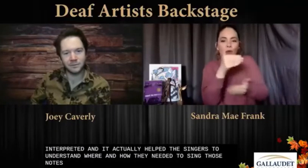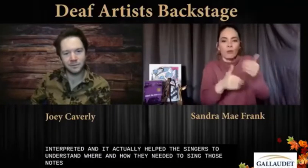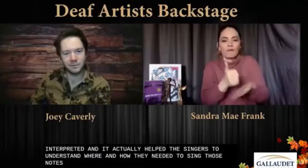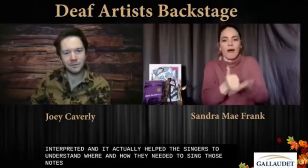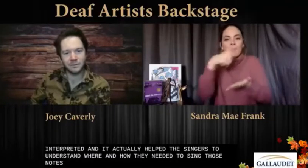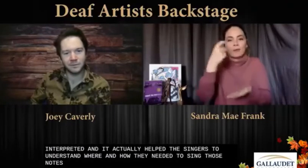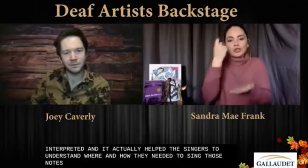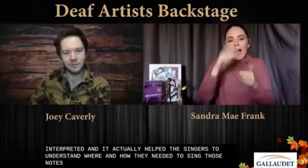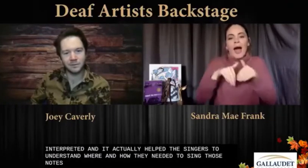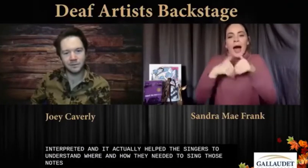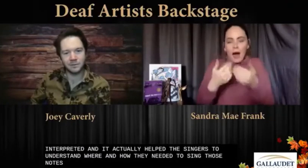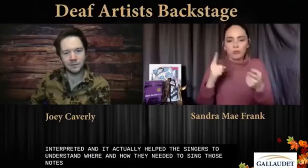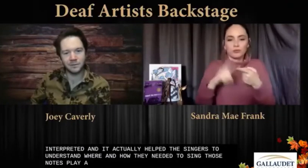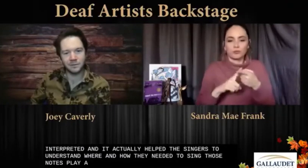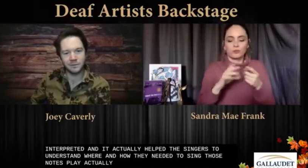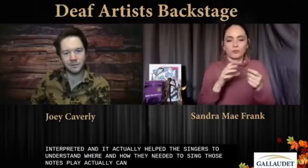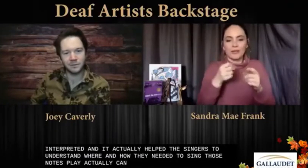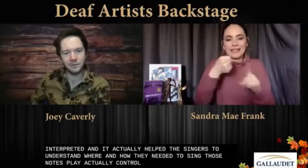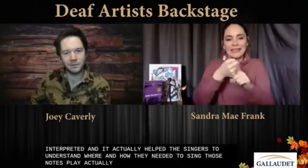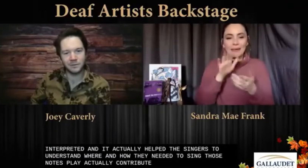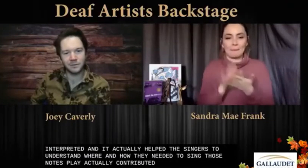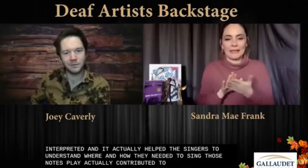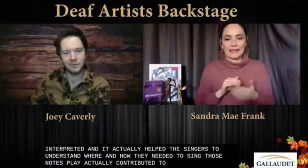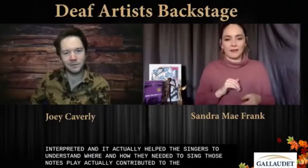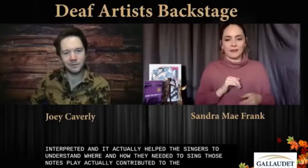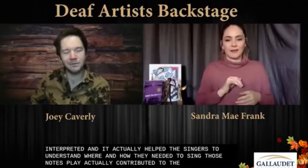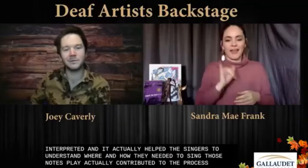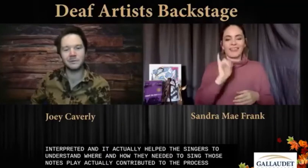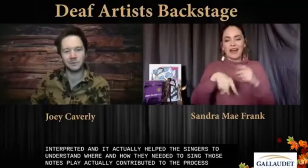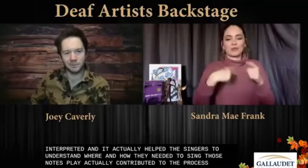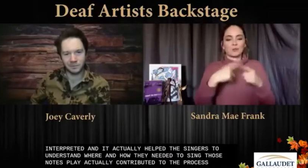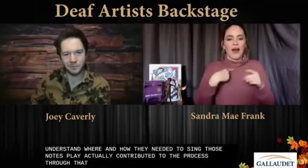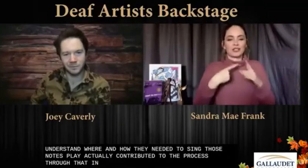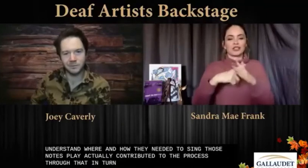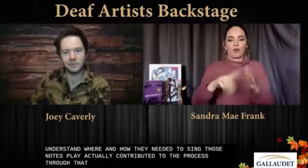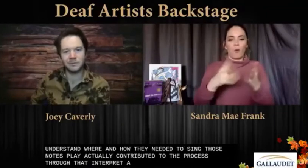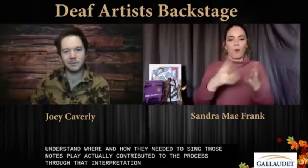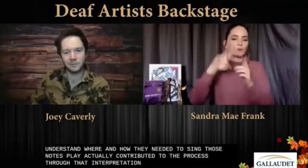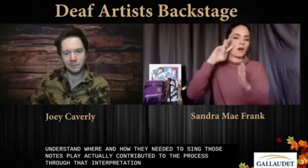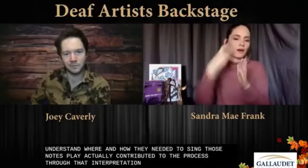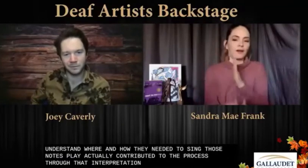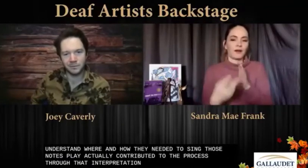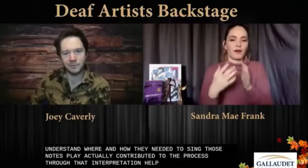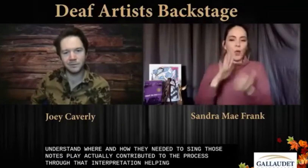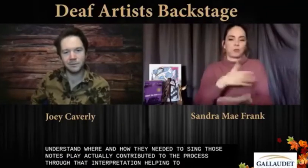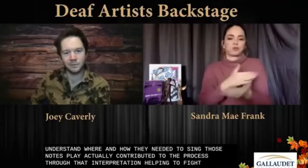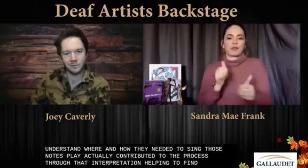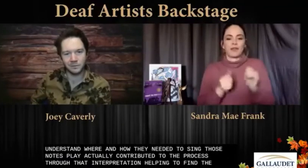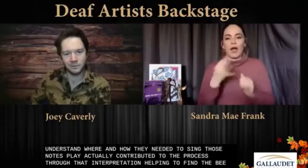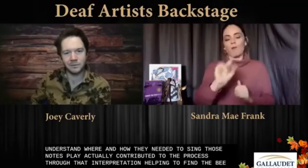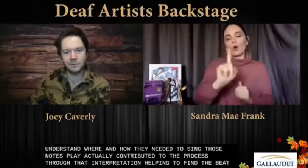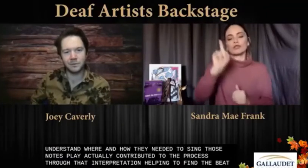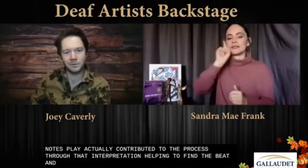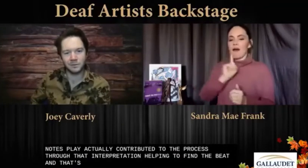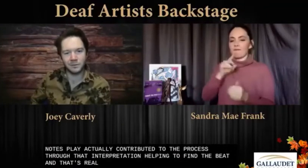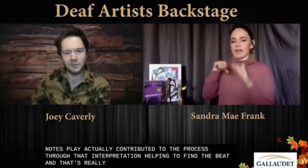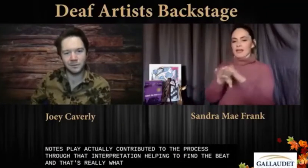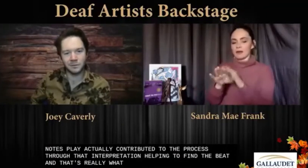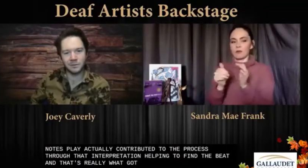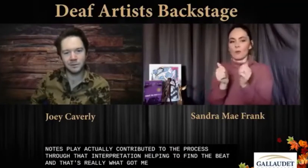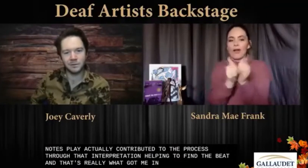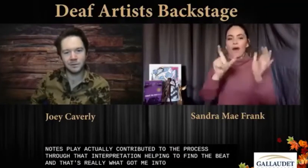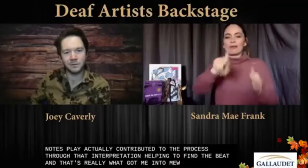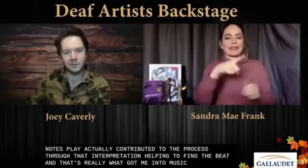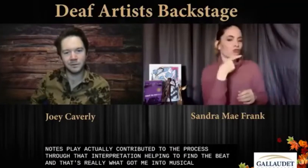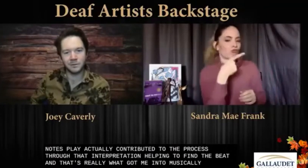so I actually contributed to the process through that interpretation helping to find the beat and that's really what got